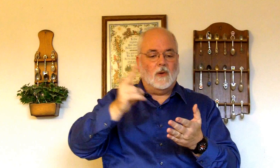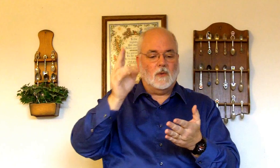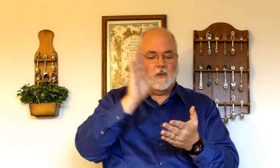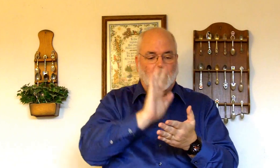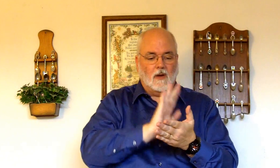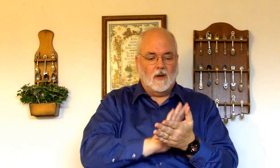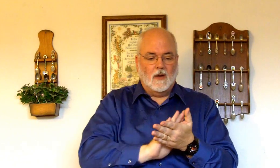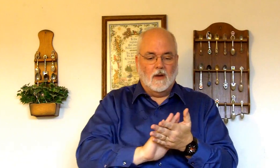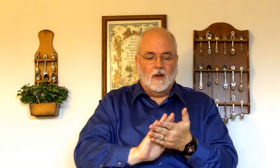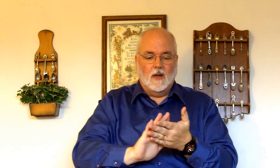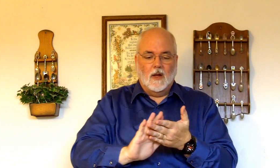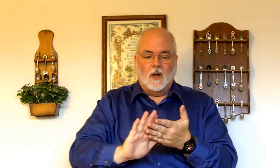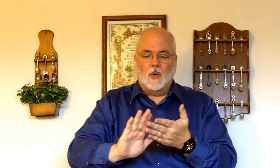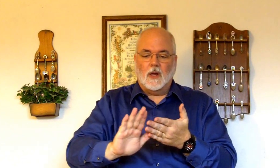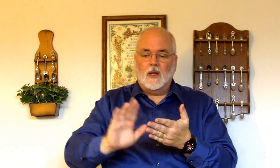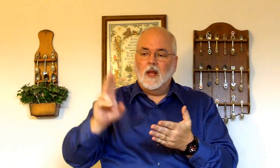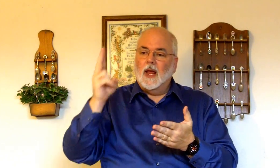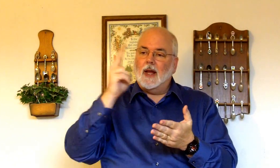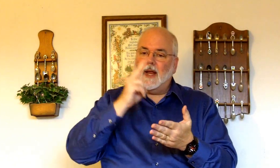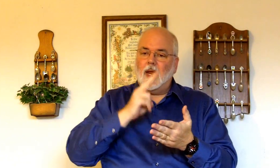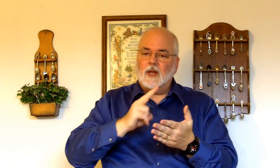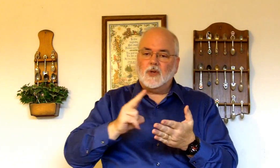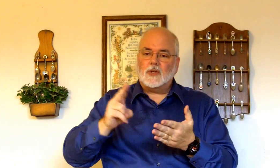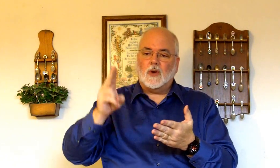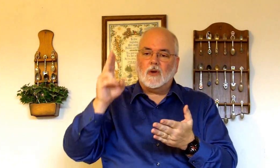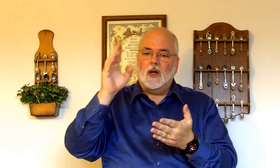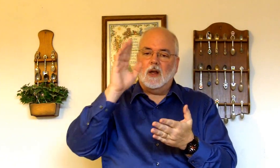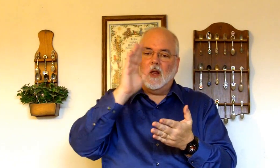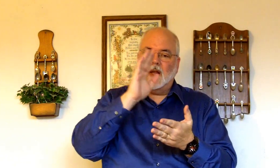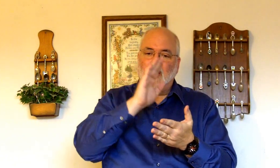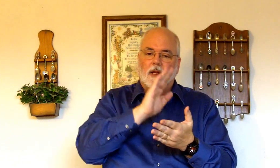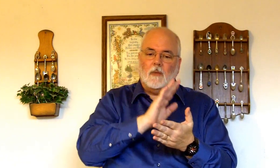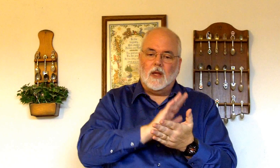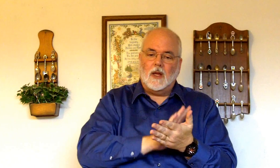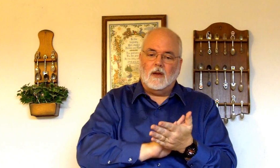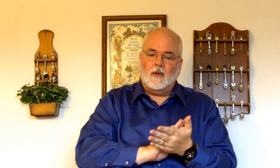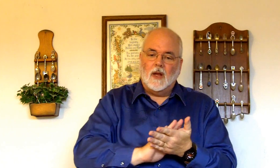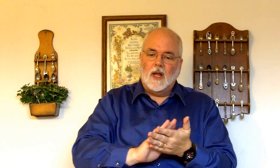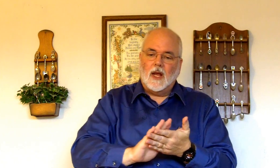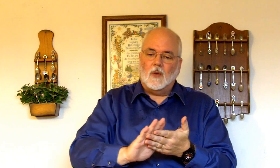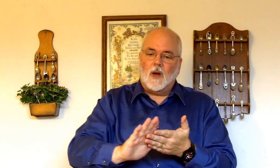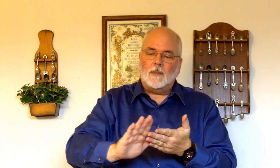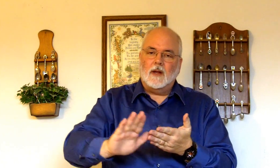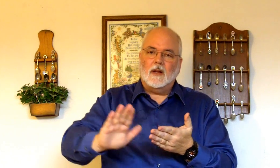throne. Holy. And H, circling and then coming in and wiping